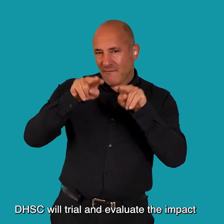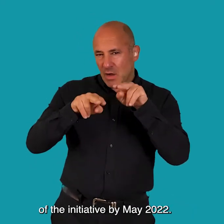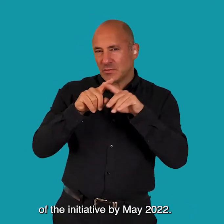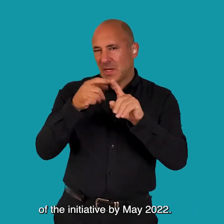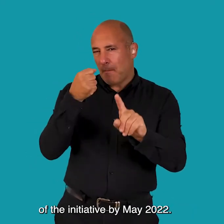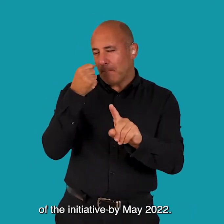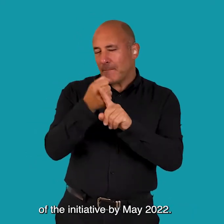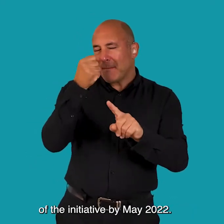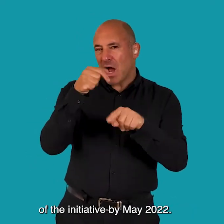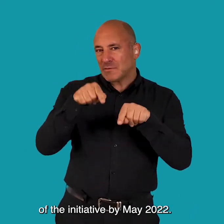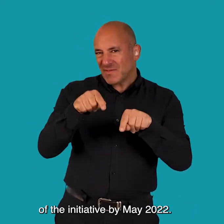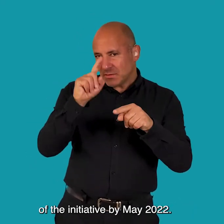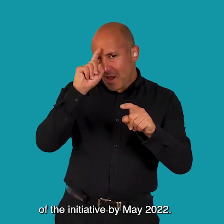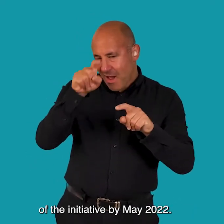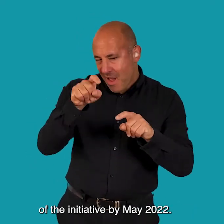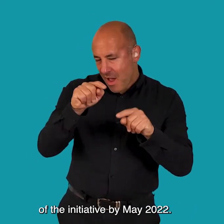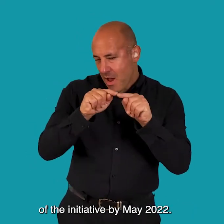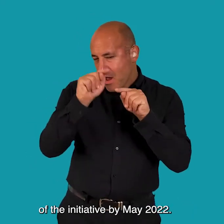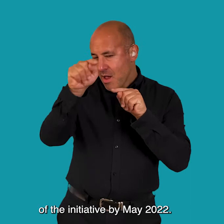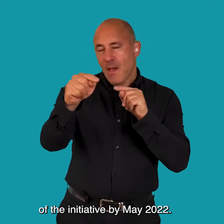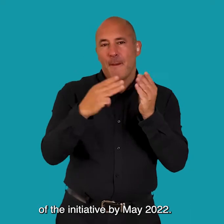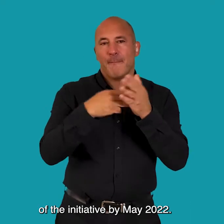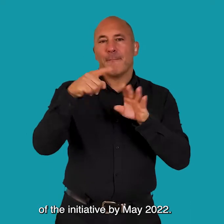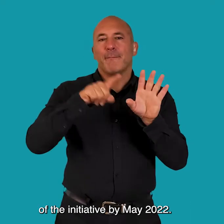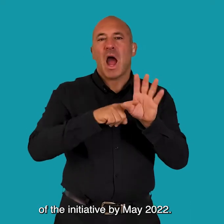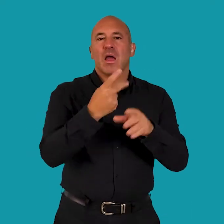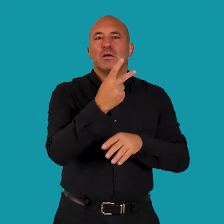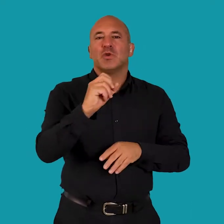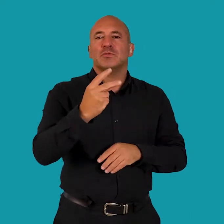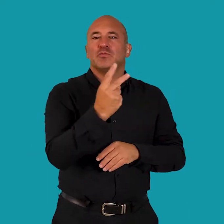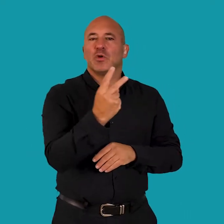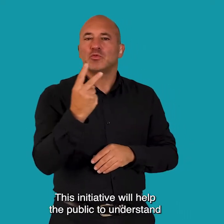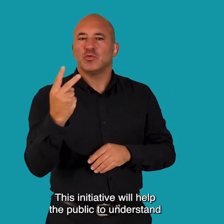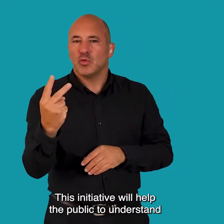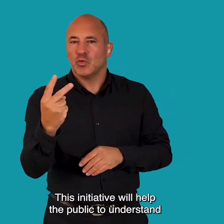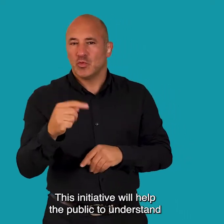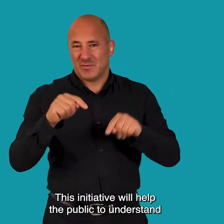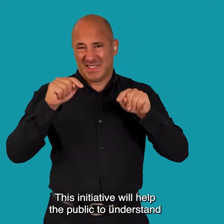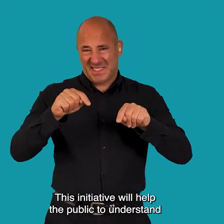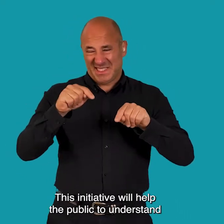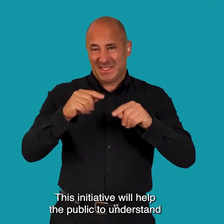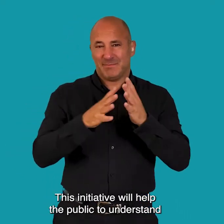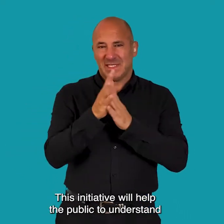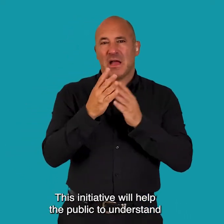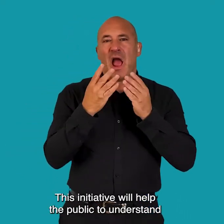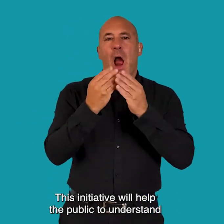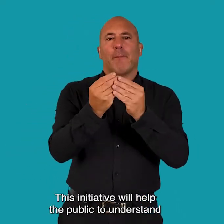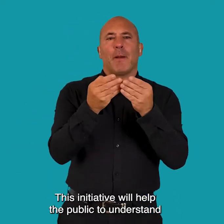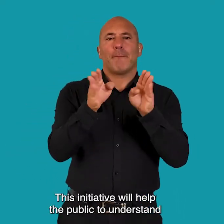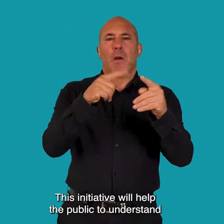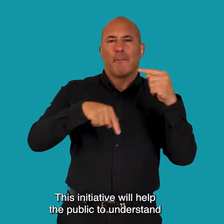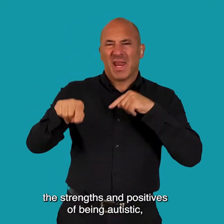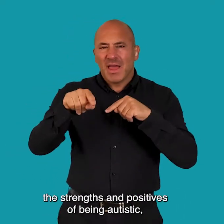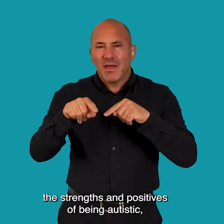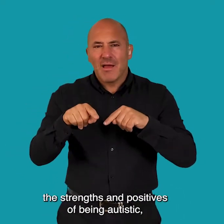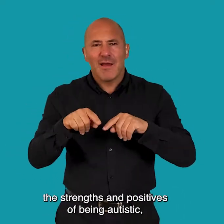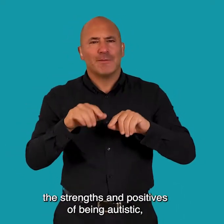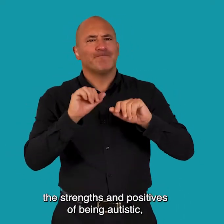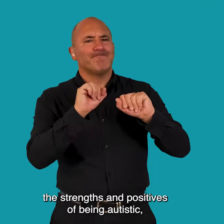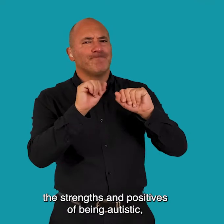the initiative by May 2022. This initiative will help the public to understand the strengths and positives of